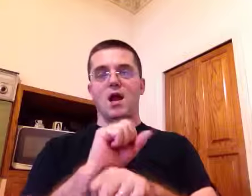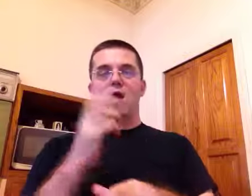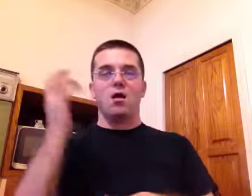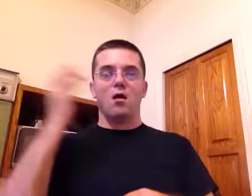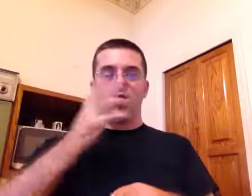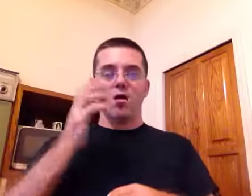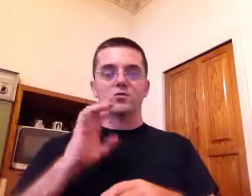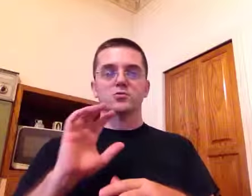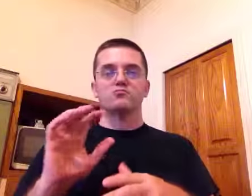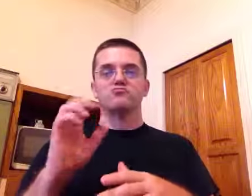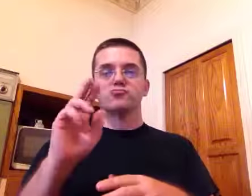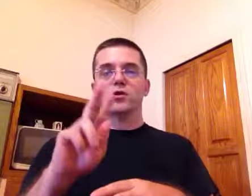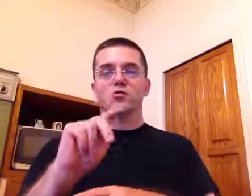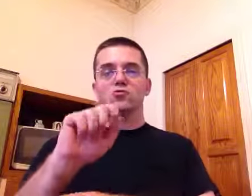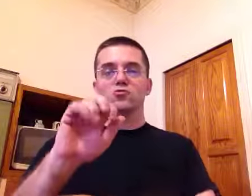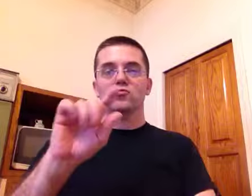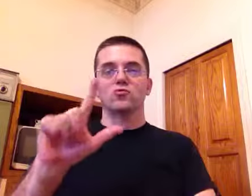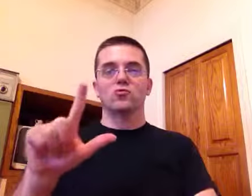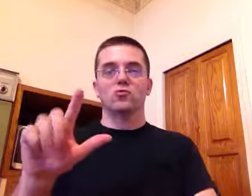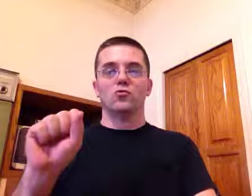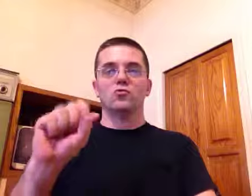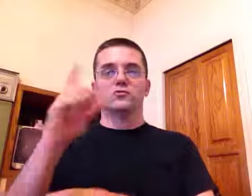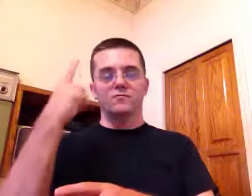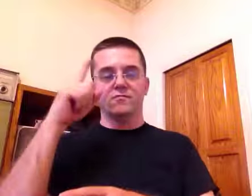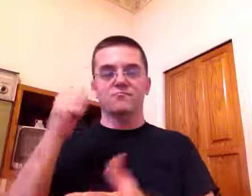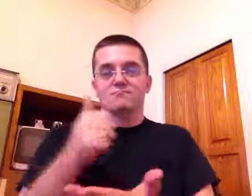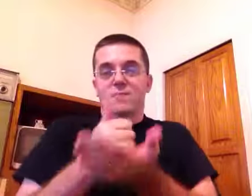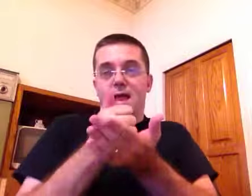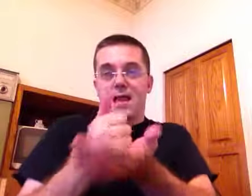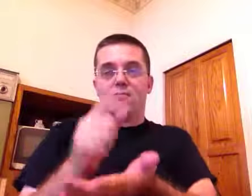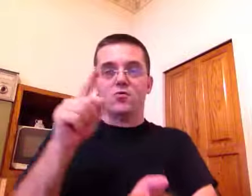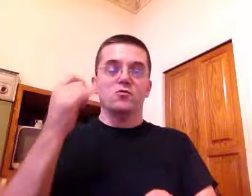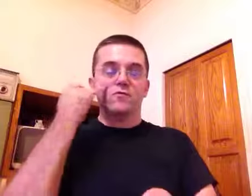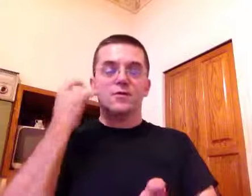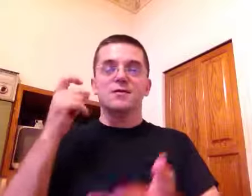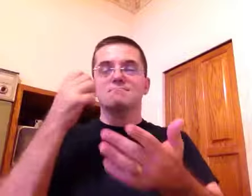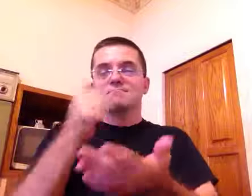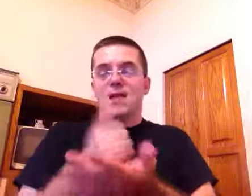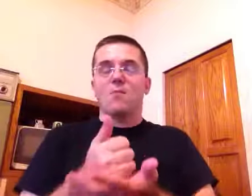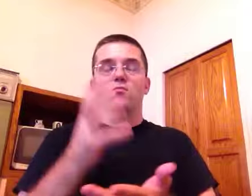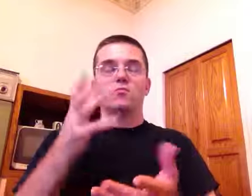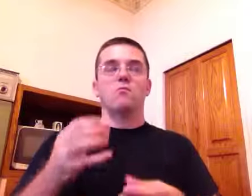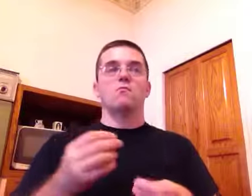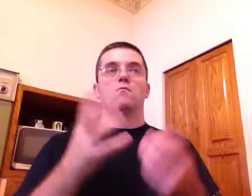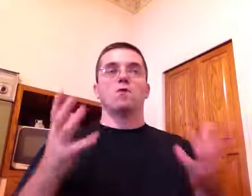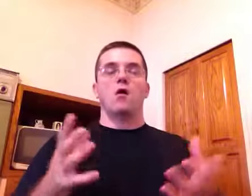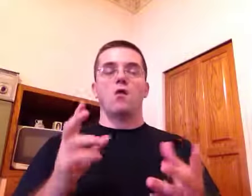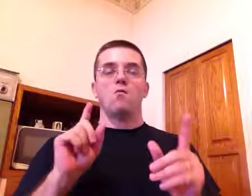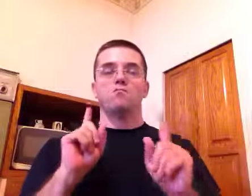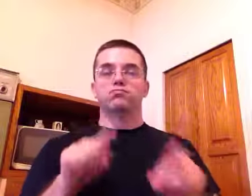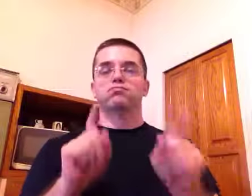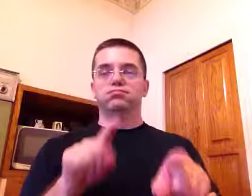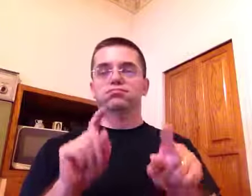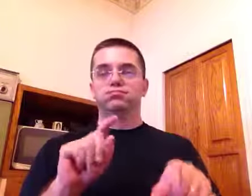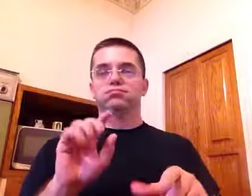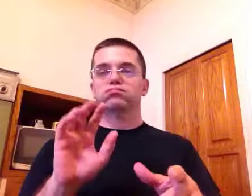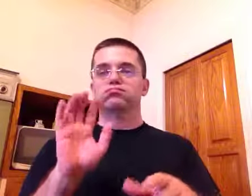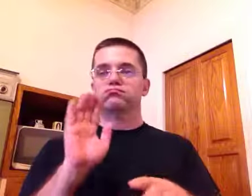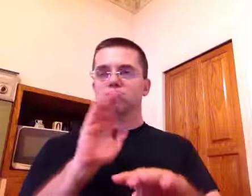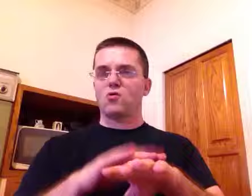absolutely incredible how much that is used nowadays for you to be able to get out there and win. So I want you